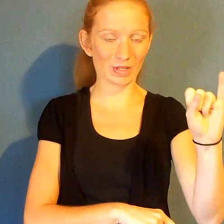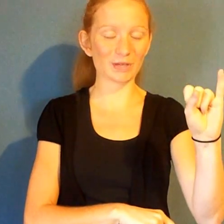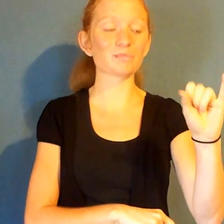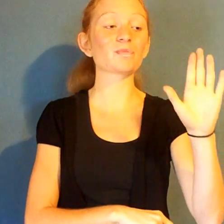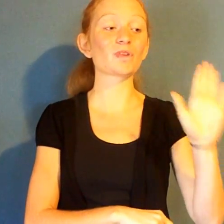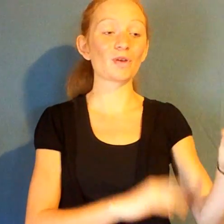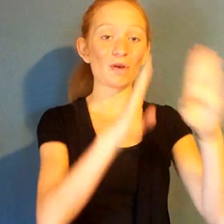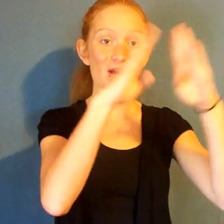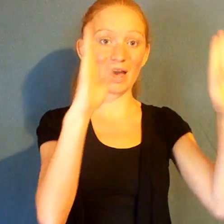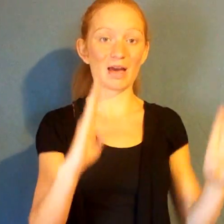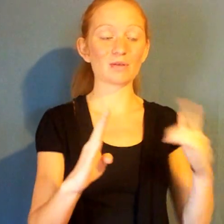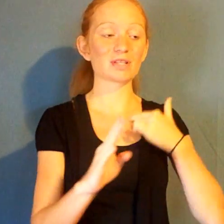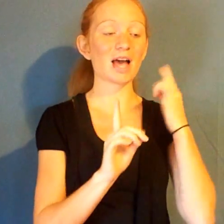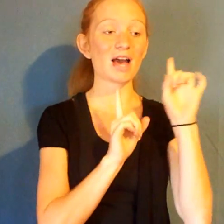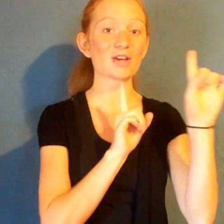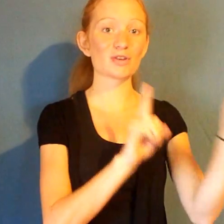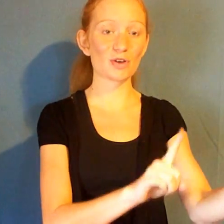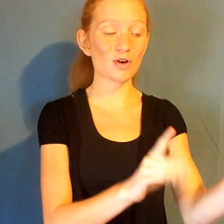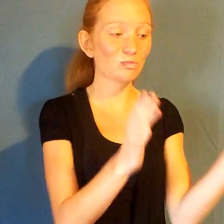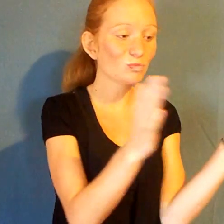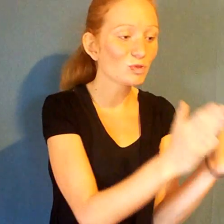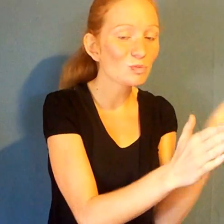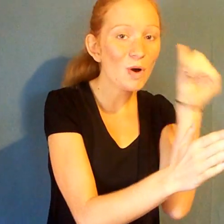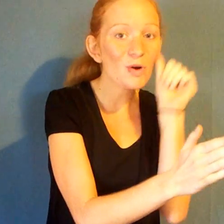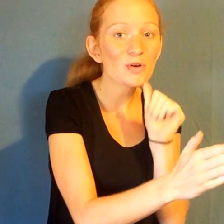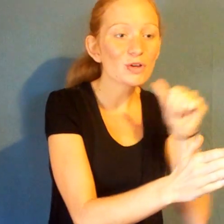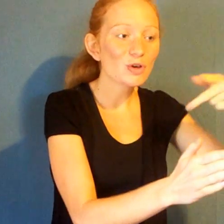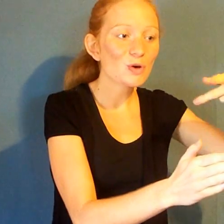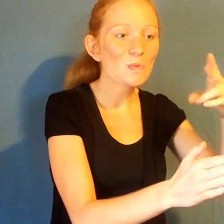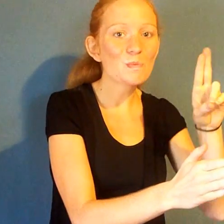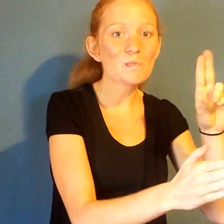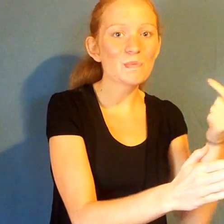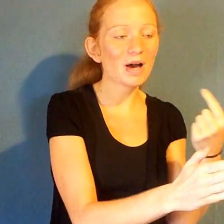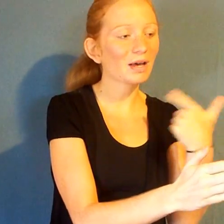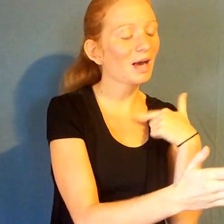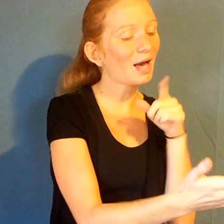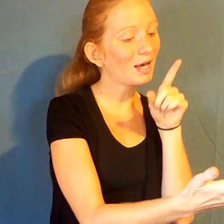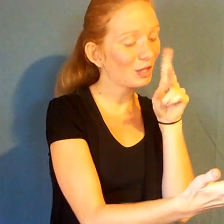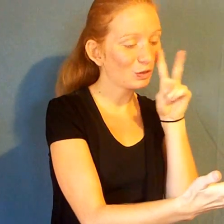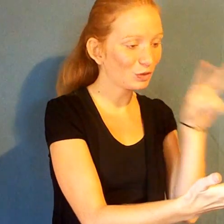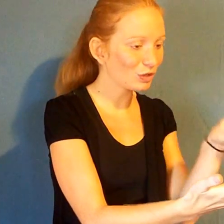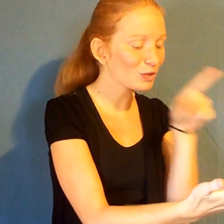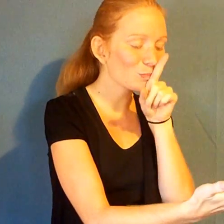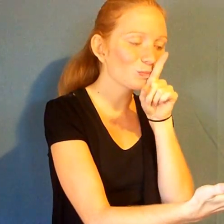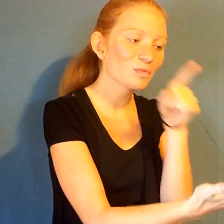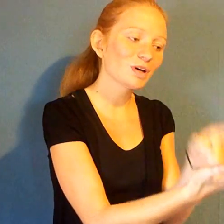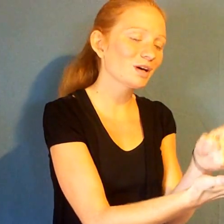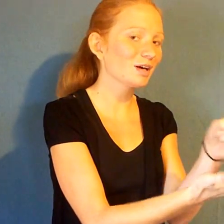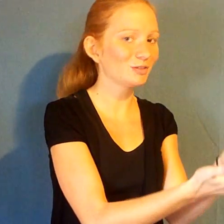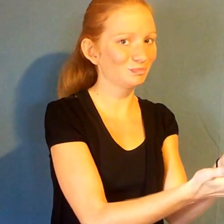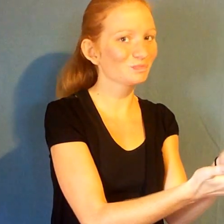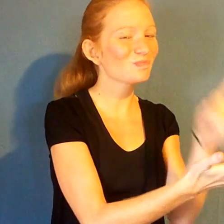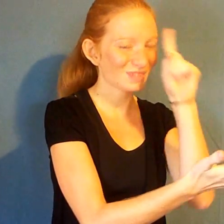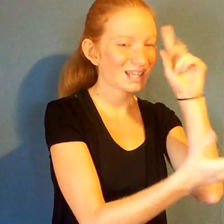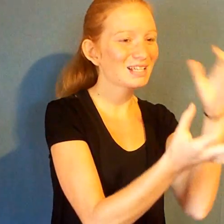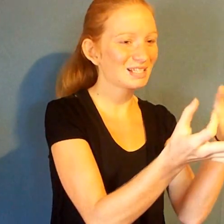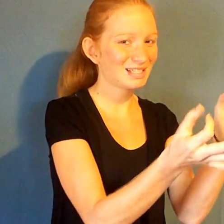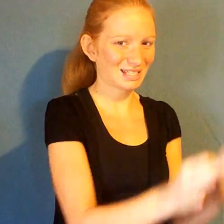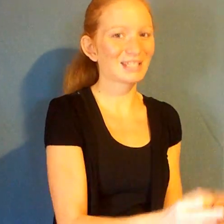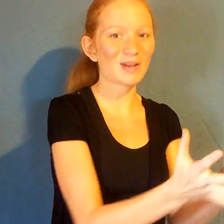girl pug who was running around. She was so rambunctious, she was full of life. I knew I had to have her. It was love at first sight,